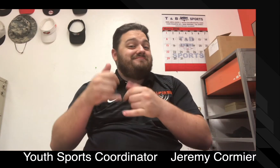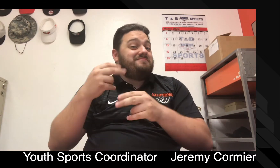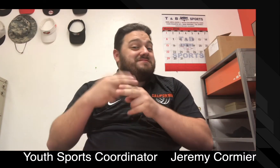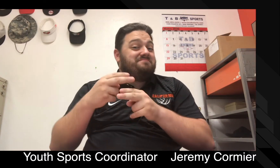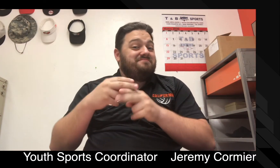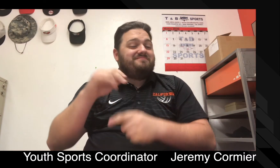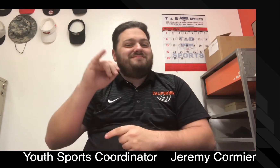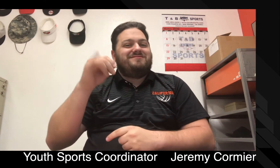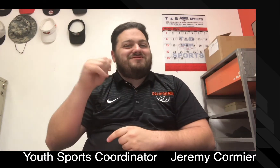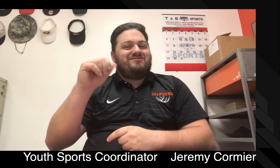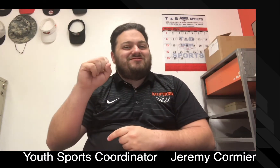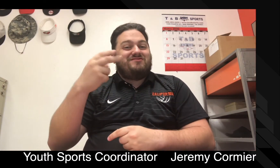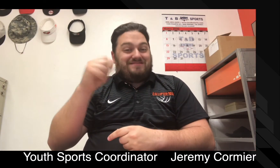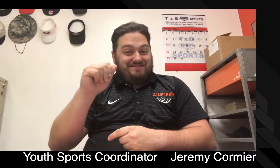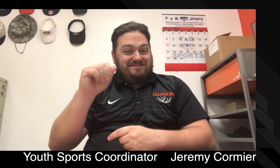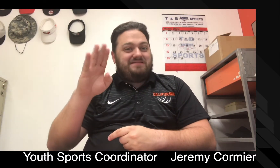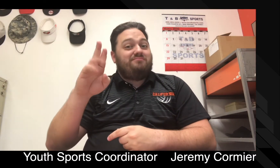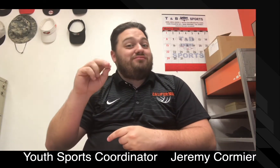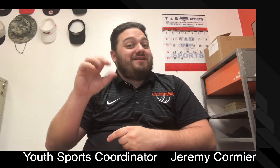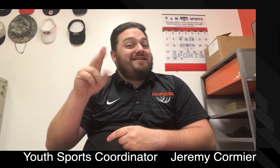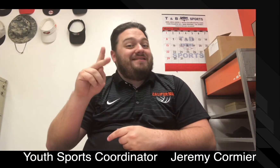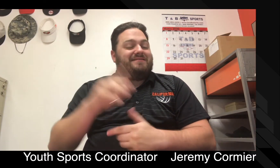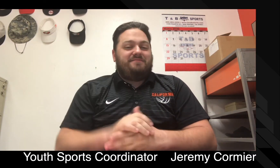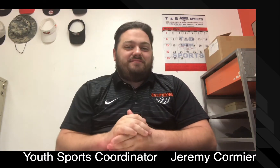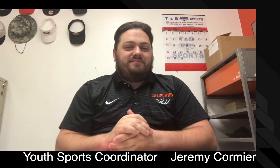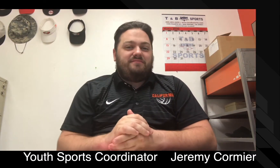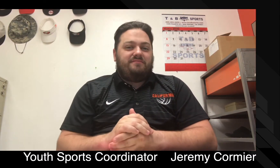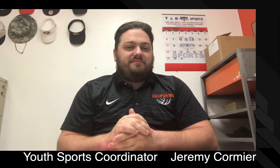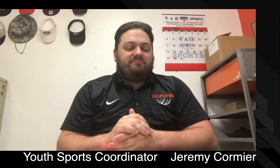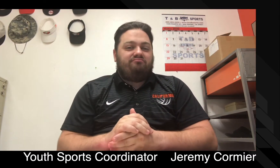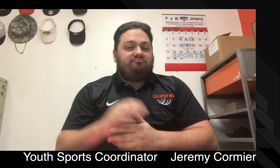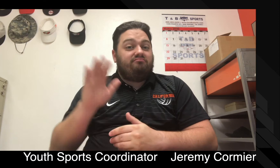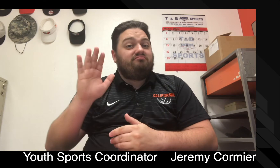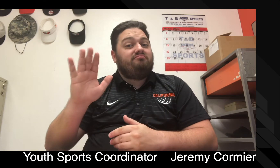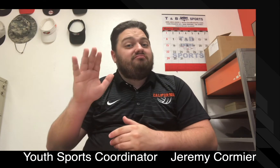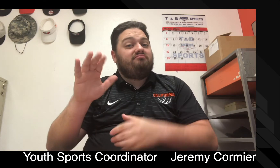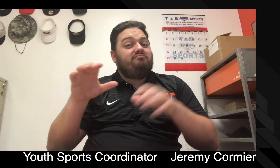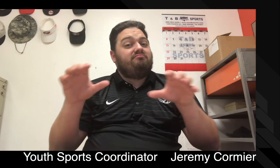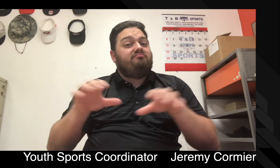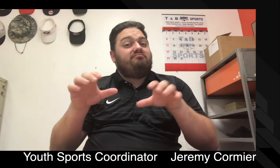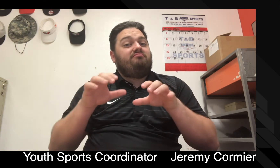The first award goes to Joshua Brock.